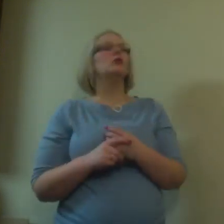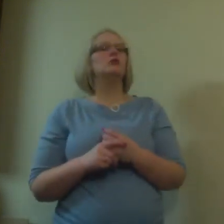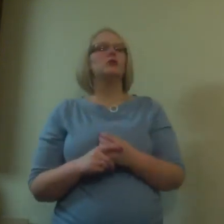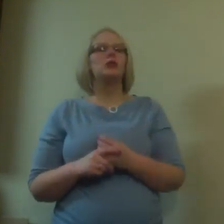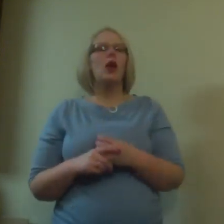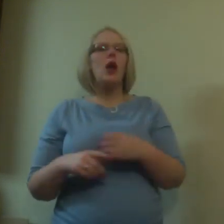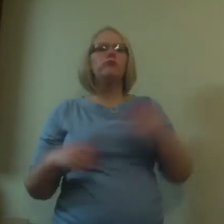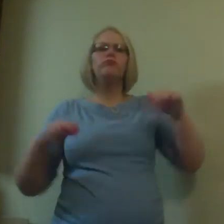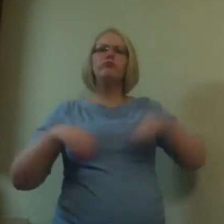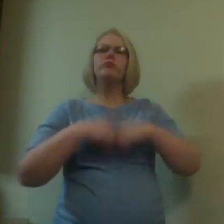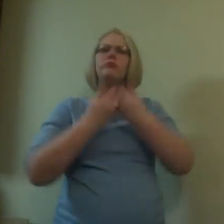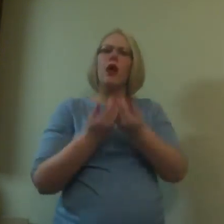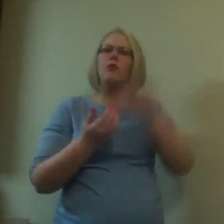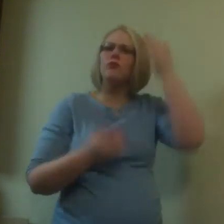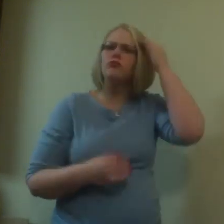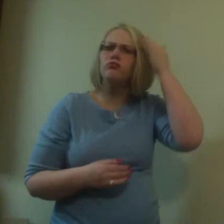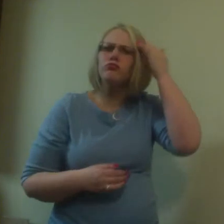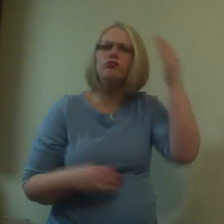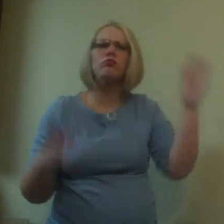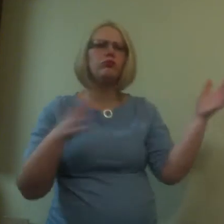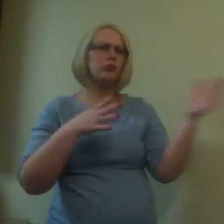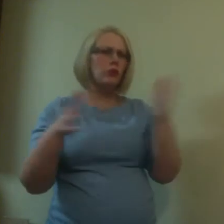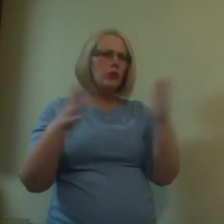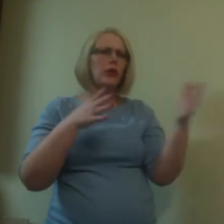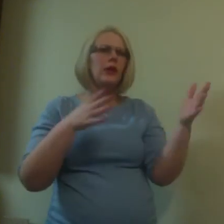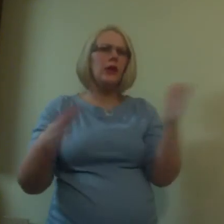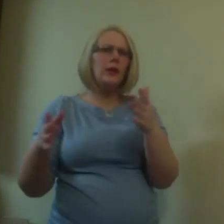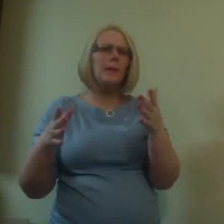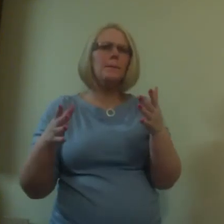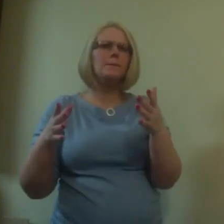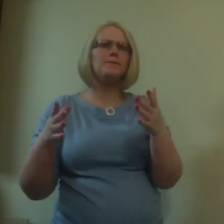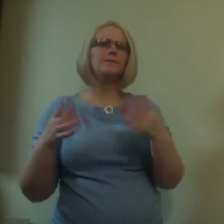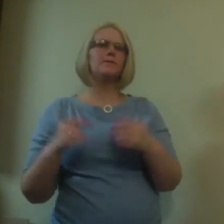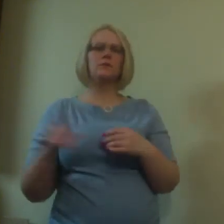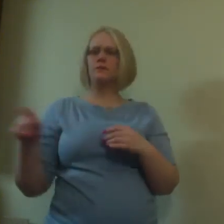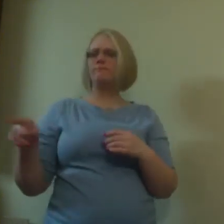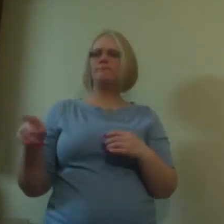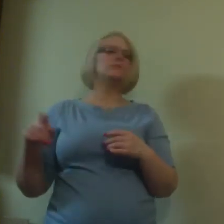It can, in the fall, right. What happens when it's windy in the fall?